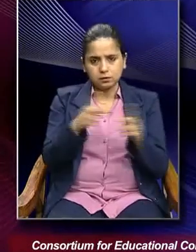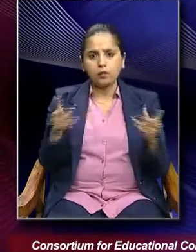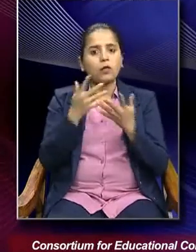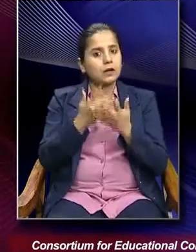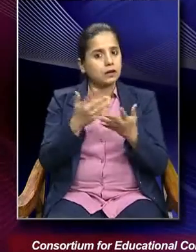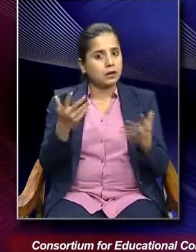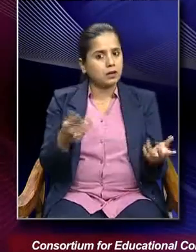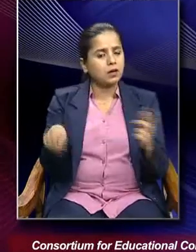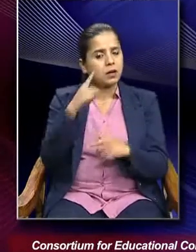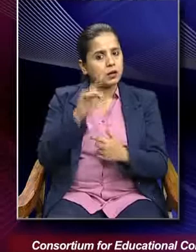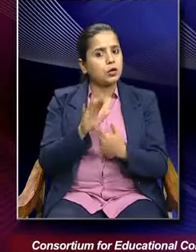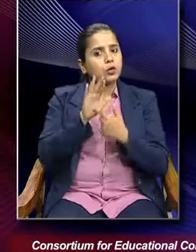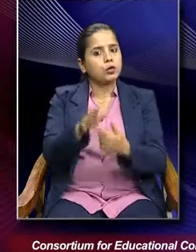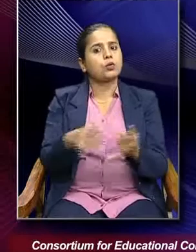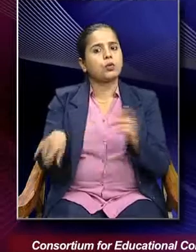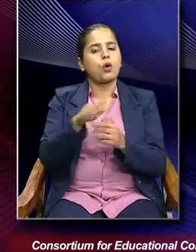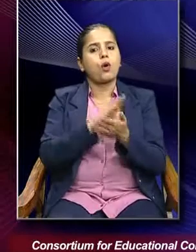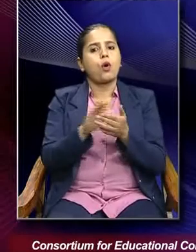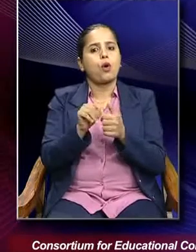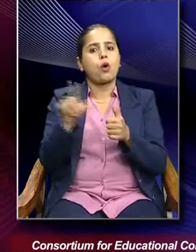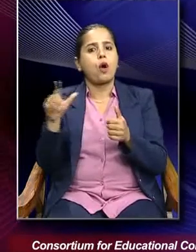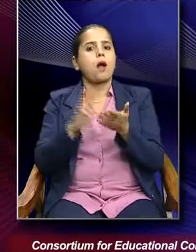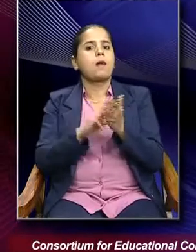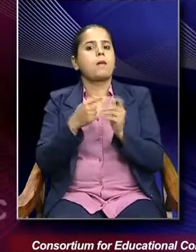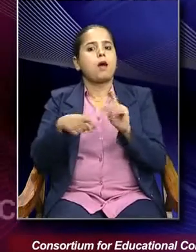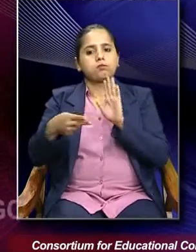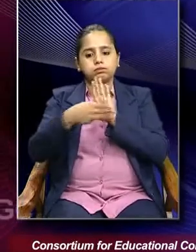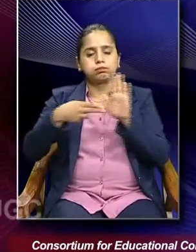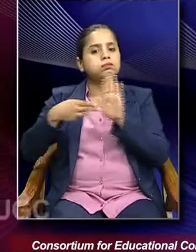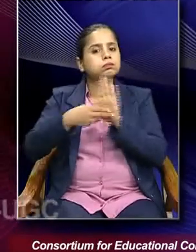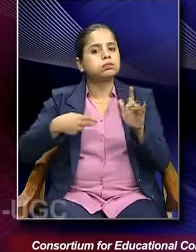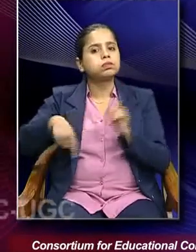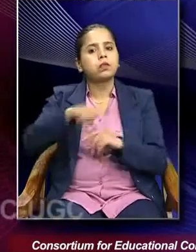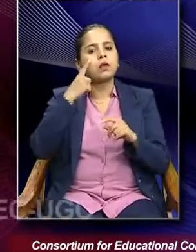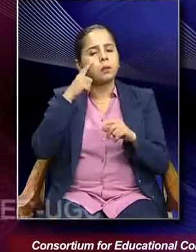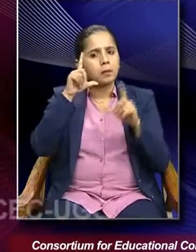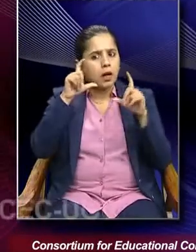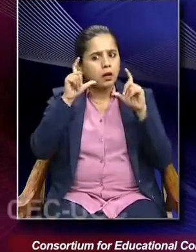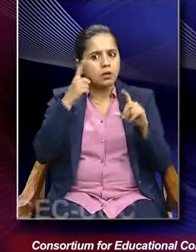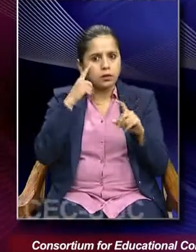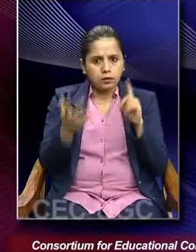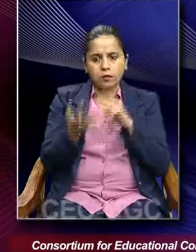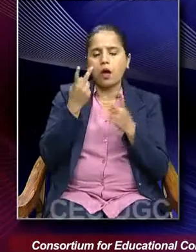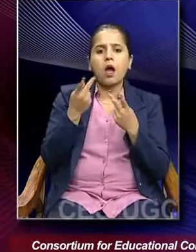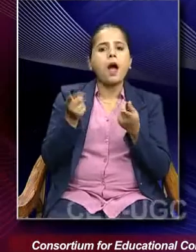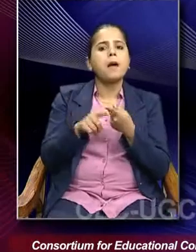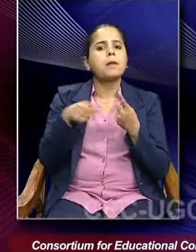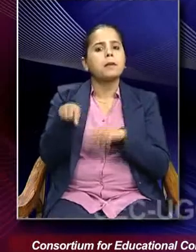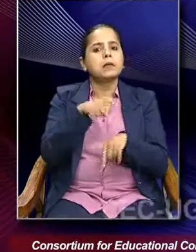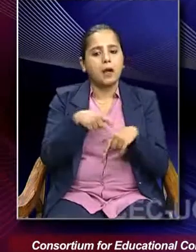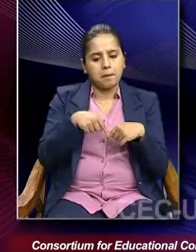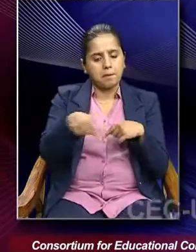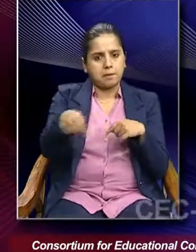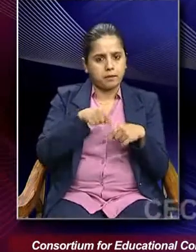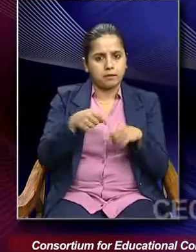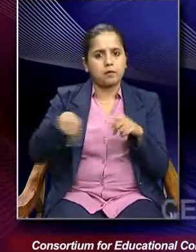objects is the hallmark of images that were kind of developed during this period. Along